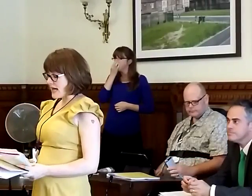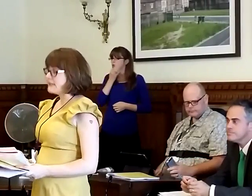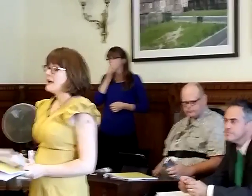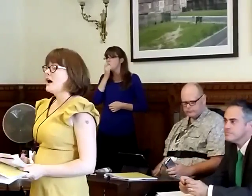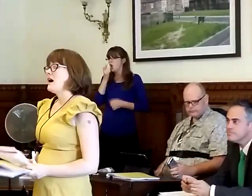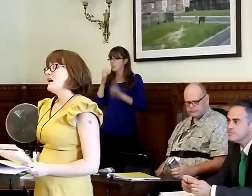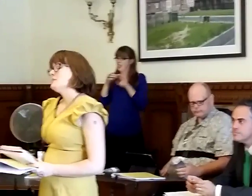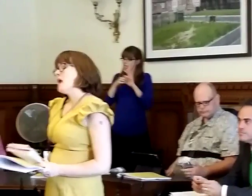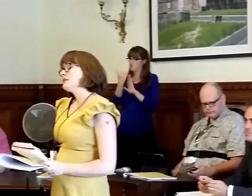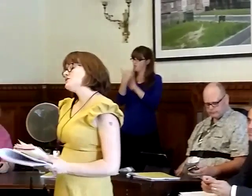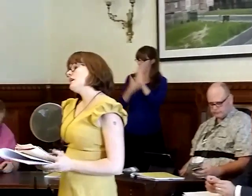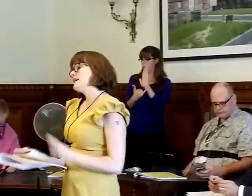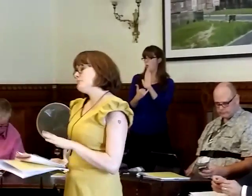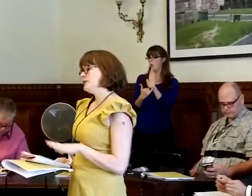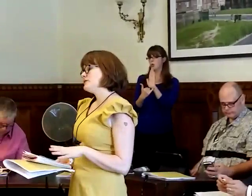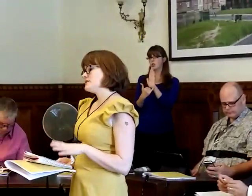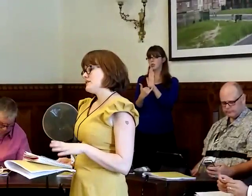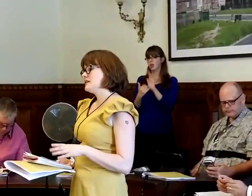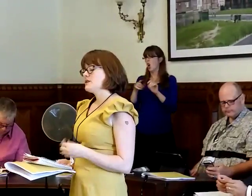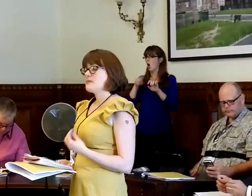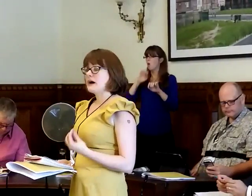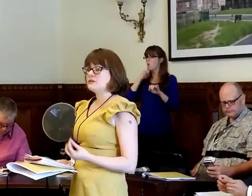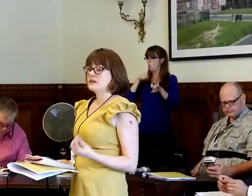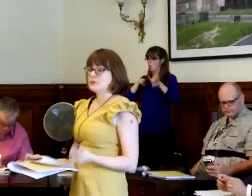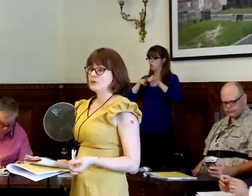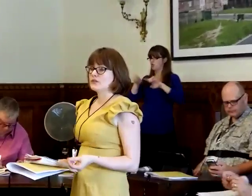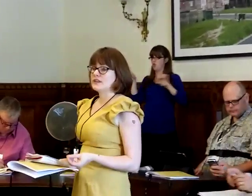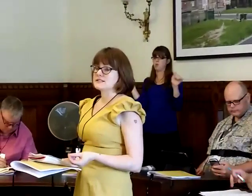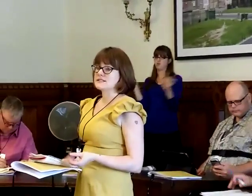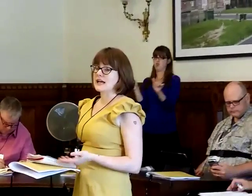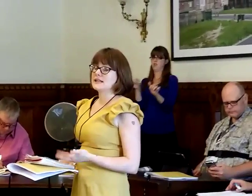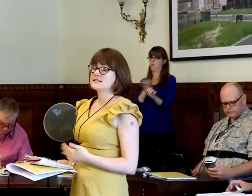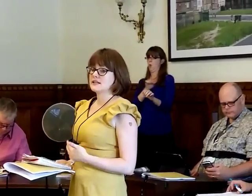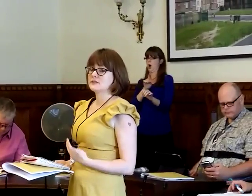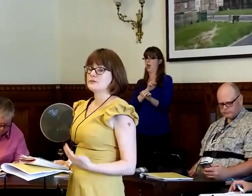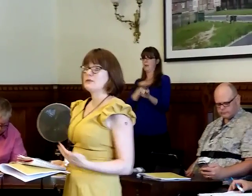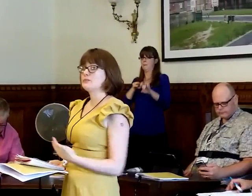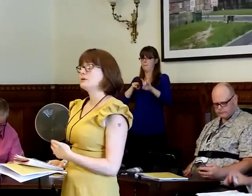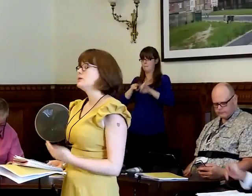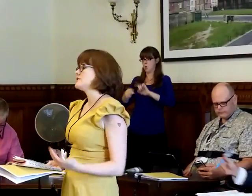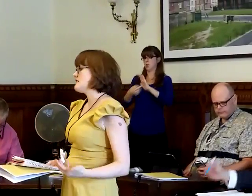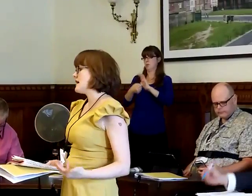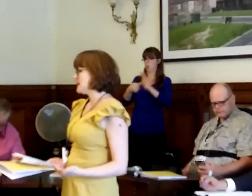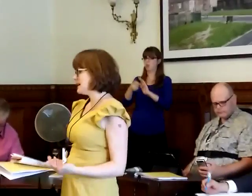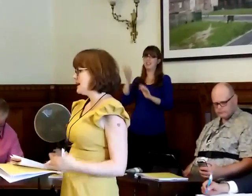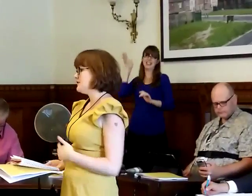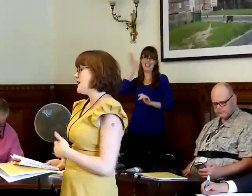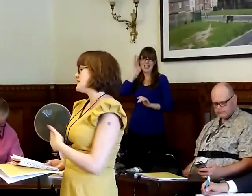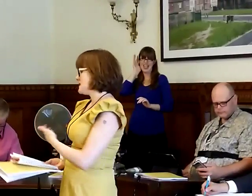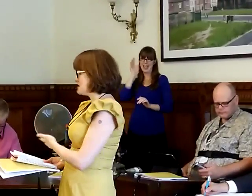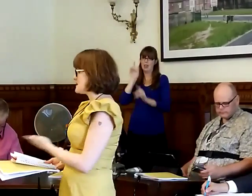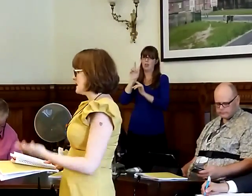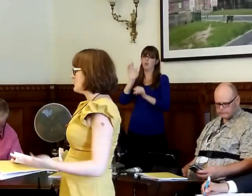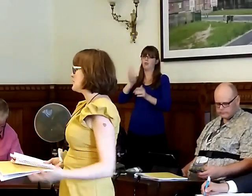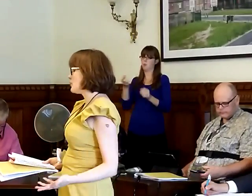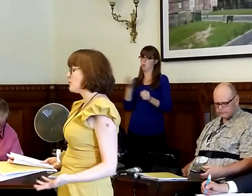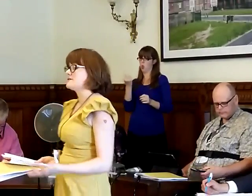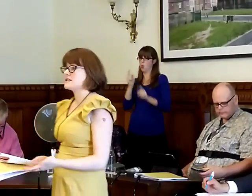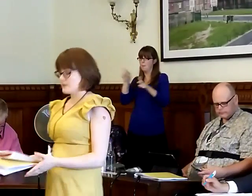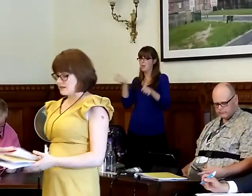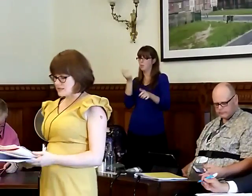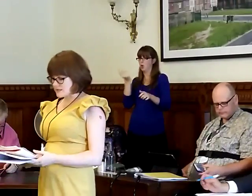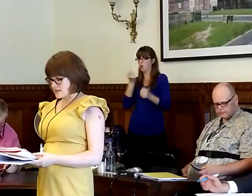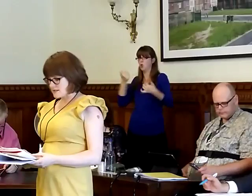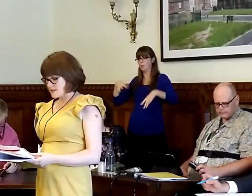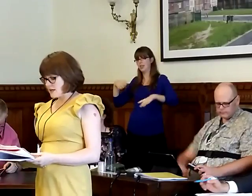out today. I'm going to try and keep it brief because I think the most powerful, important thing today is to hear from the people who are directly affected and to hear